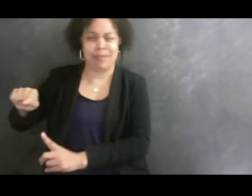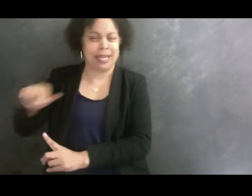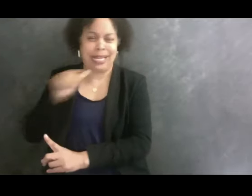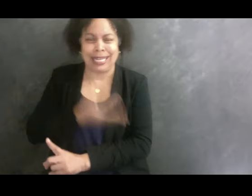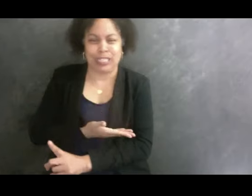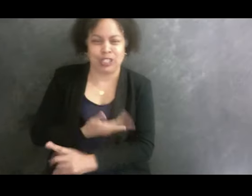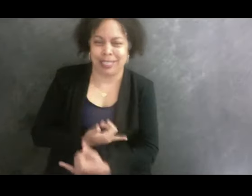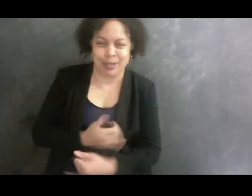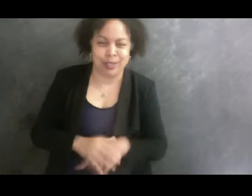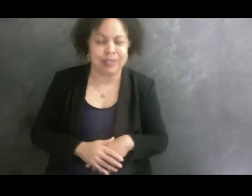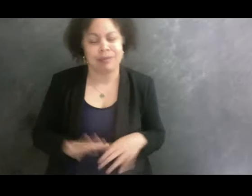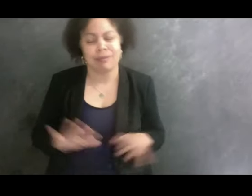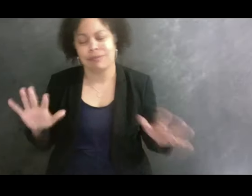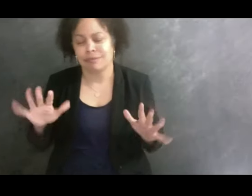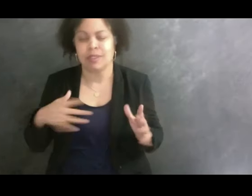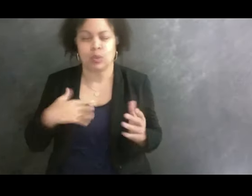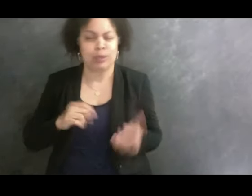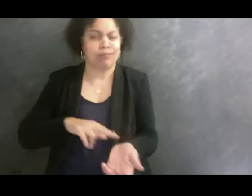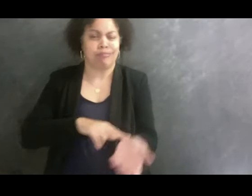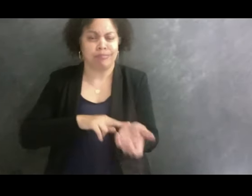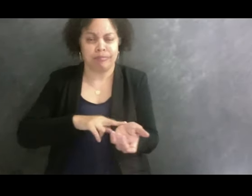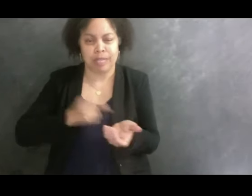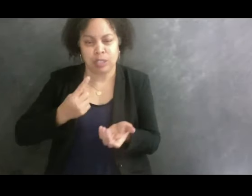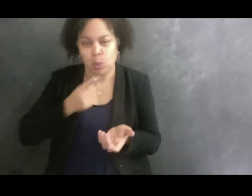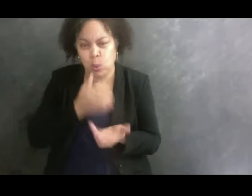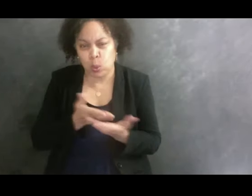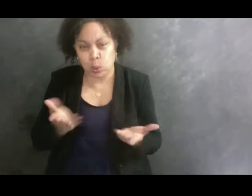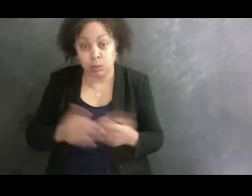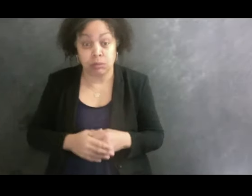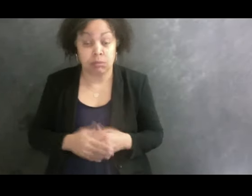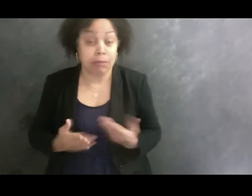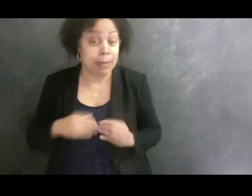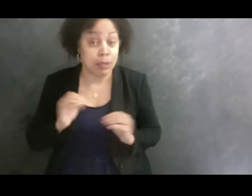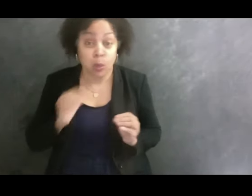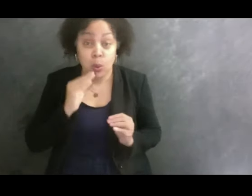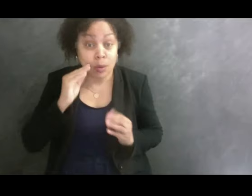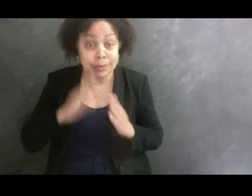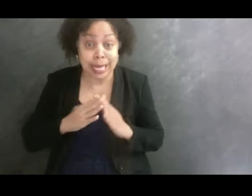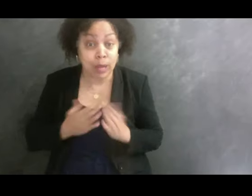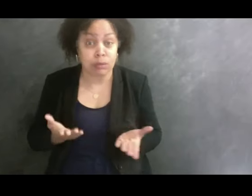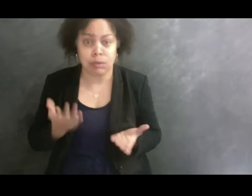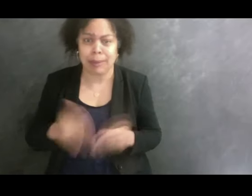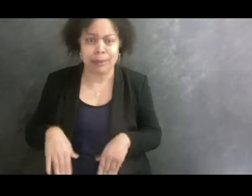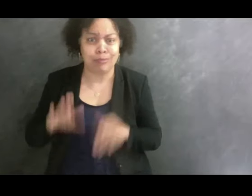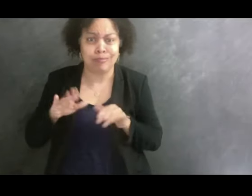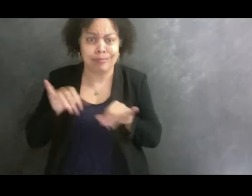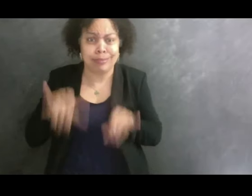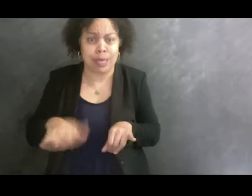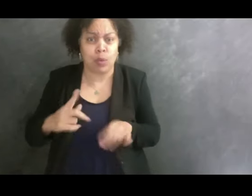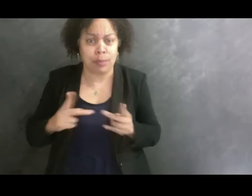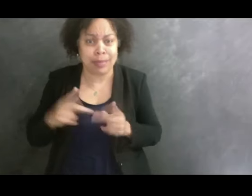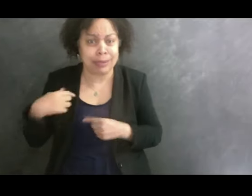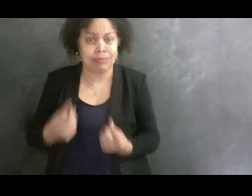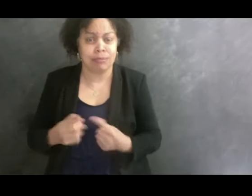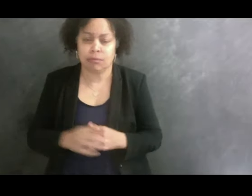ask this just to get a better sense of who you are. If you don't have a hometown or if your hometown is the same as where you are now, don't worry about it.